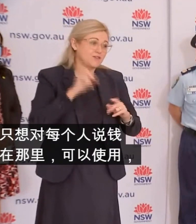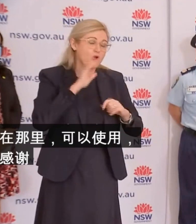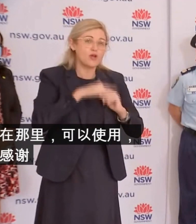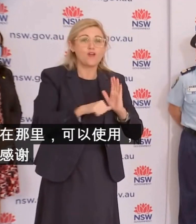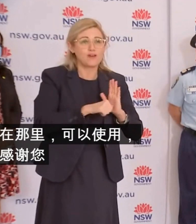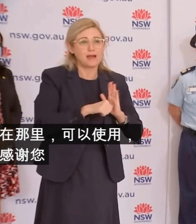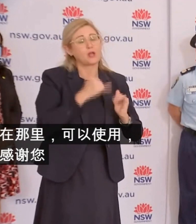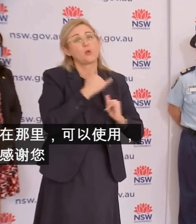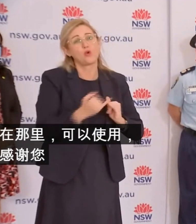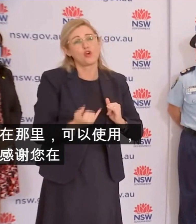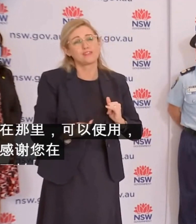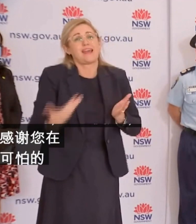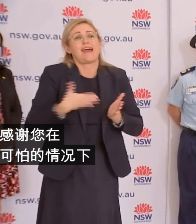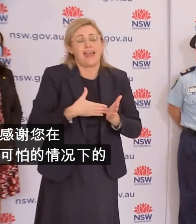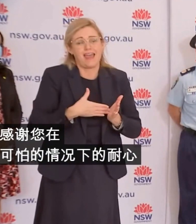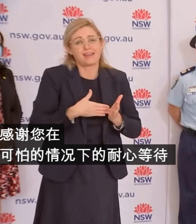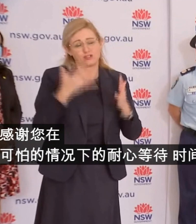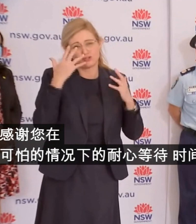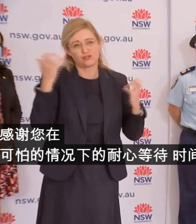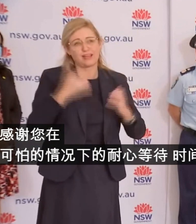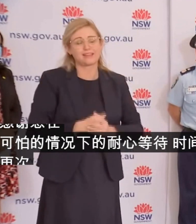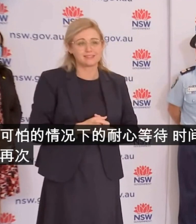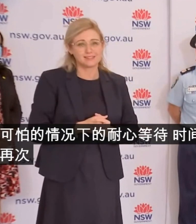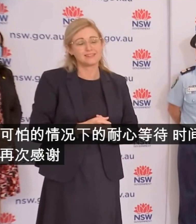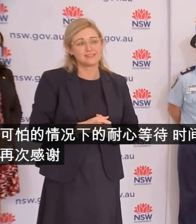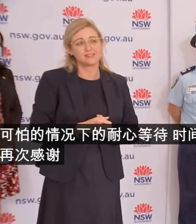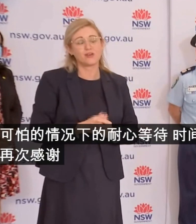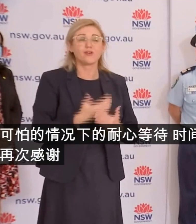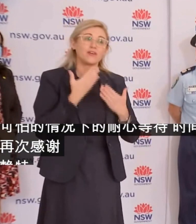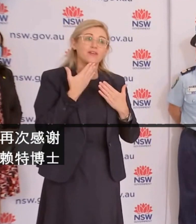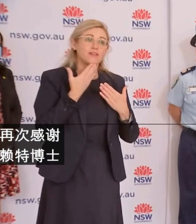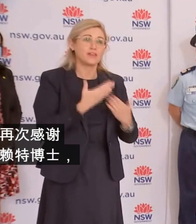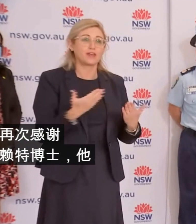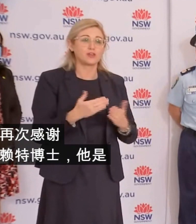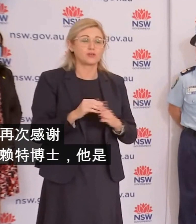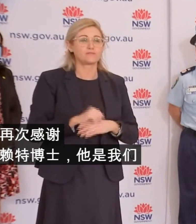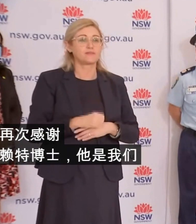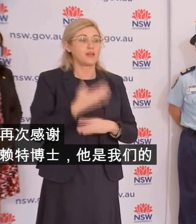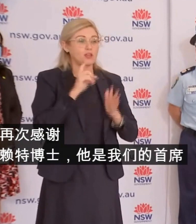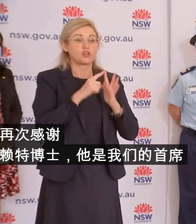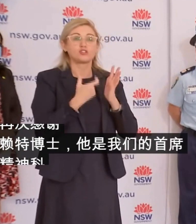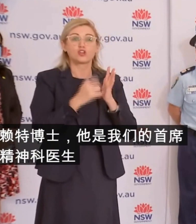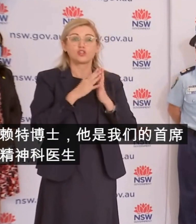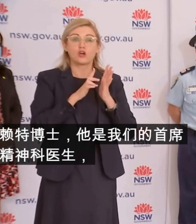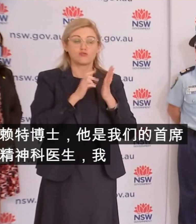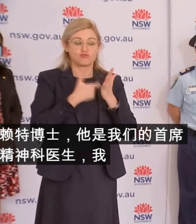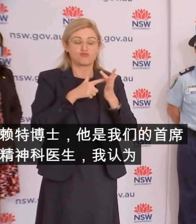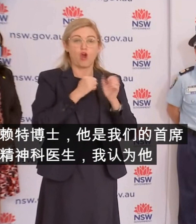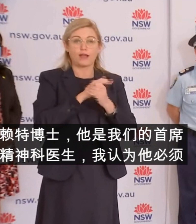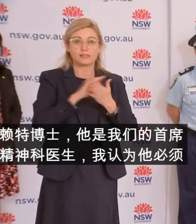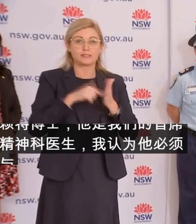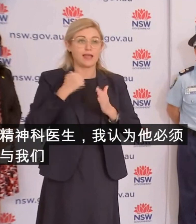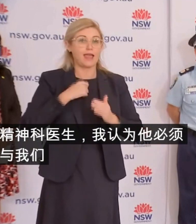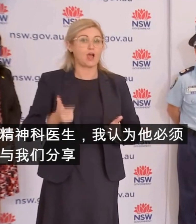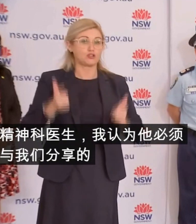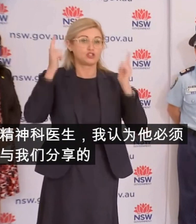and thank you for your patience during what is a horrendously difficult time. And can I just again thank Dr. Wright, who's here as our chief psychiatrist. I think